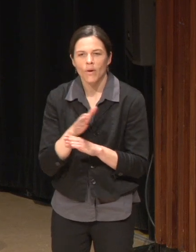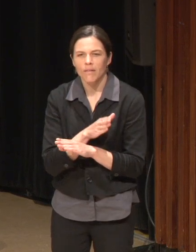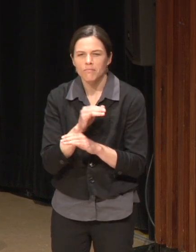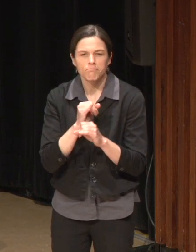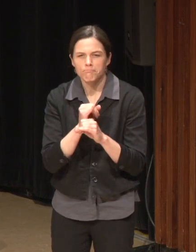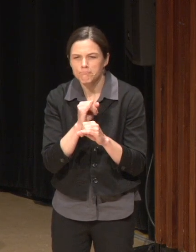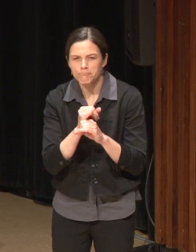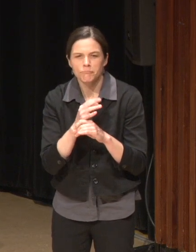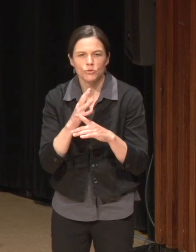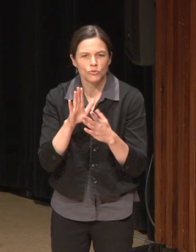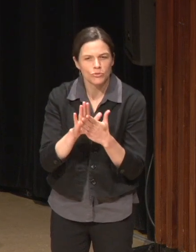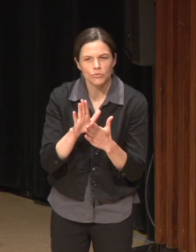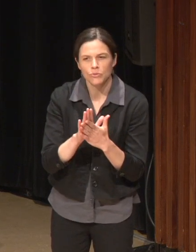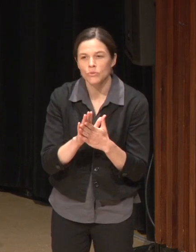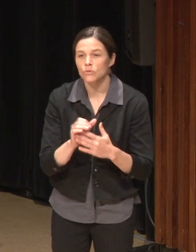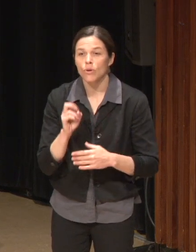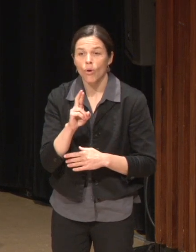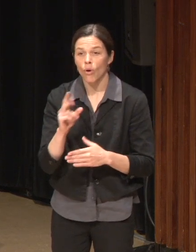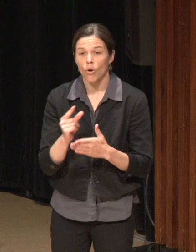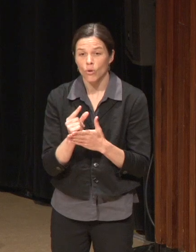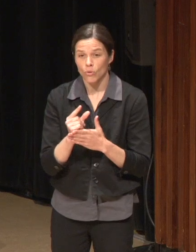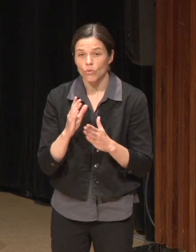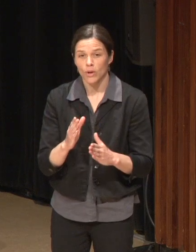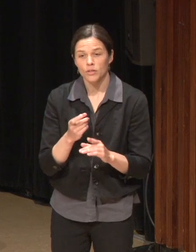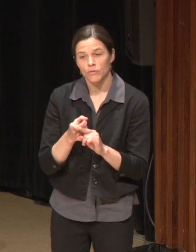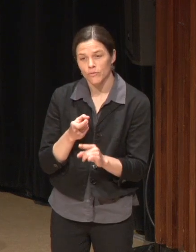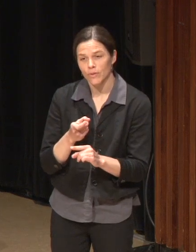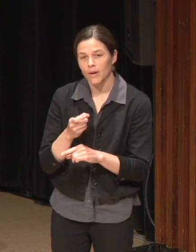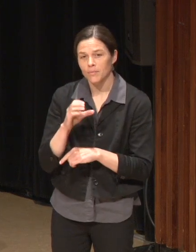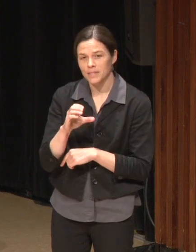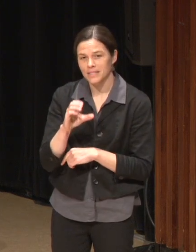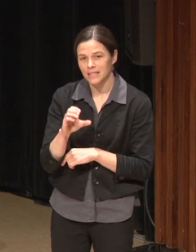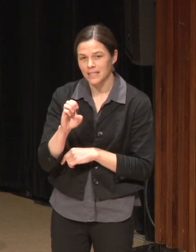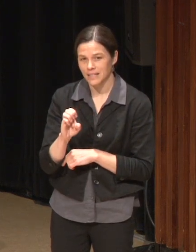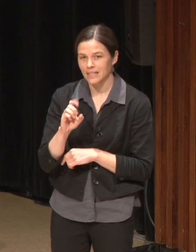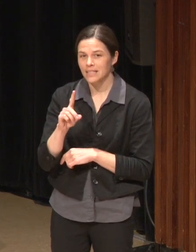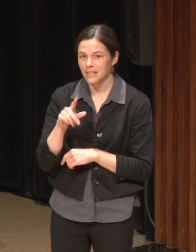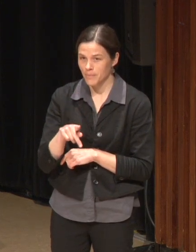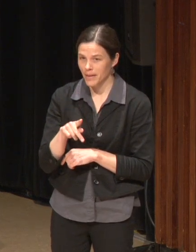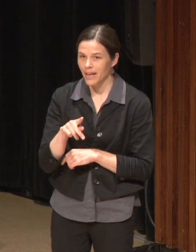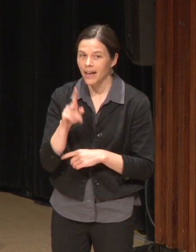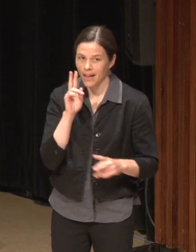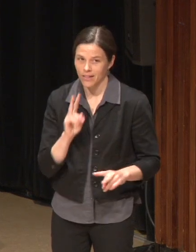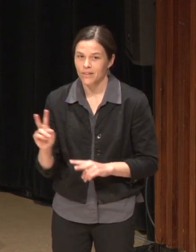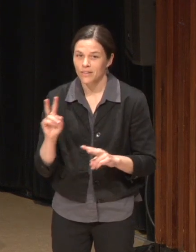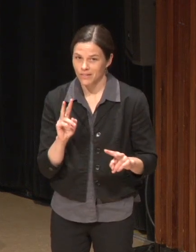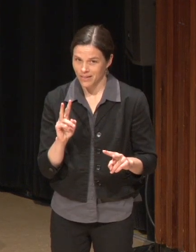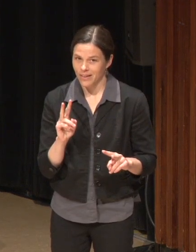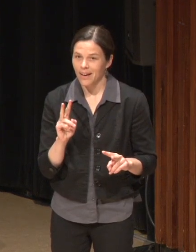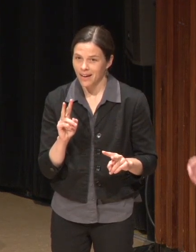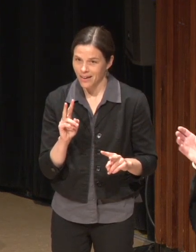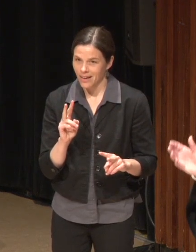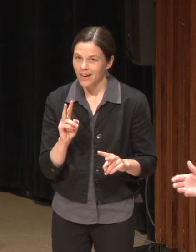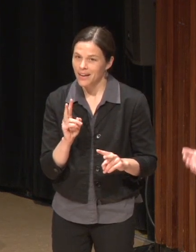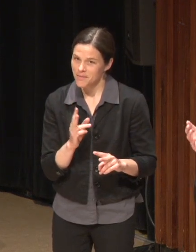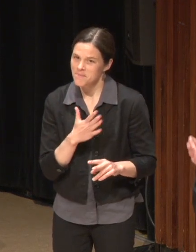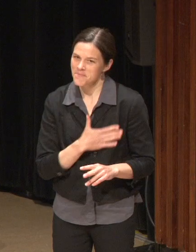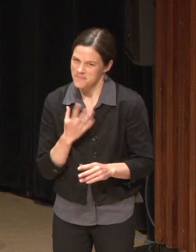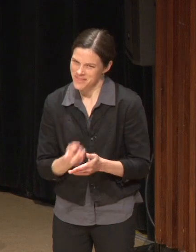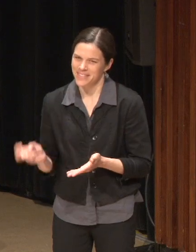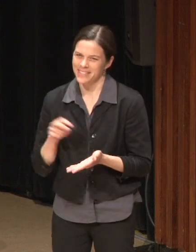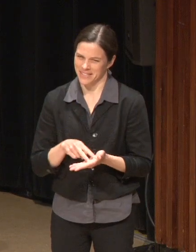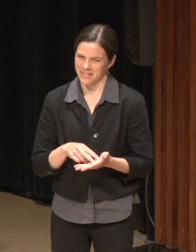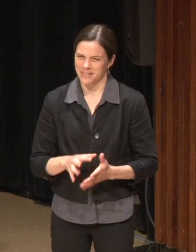schools, or are a graduate of CCEDP, and folks, look around when I ask them to stand up, would you now please